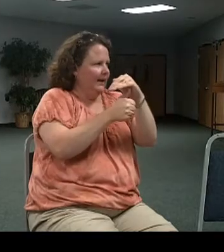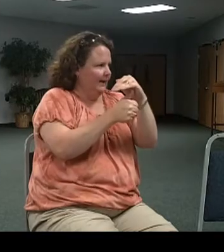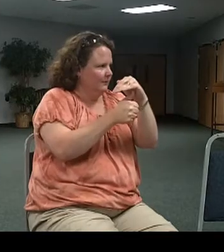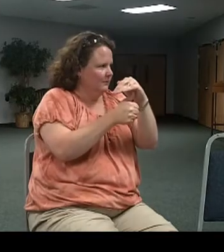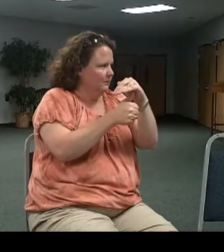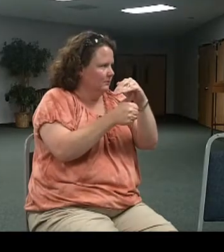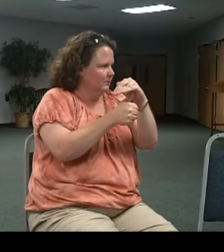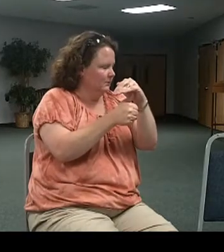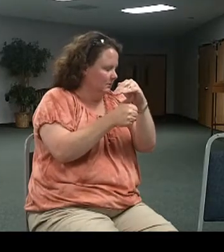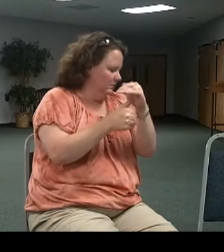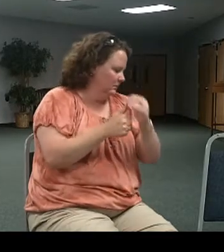hiding.